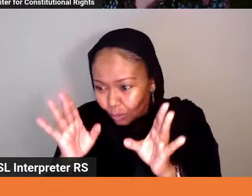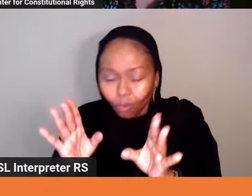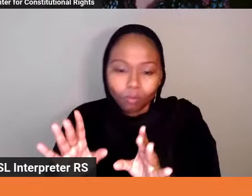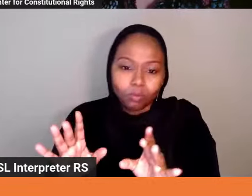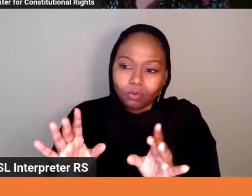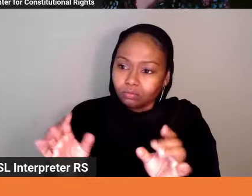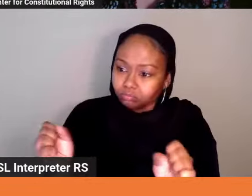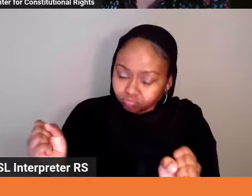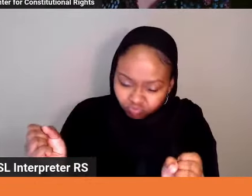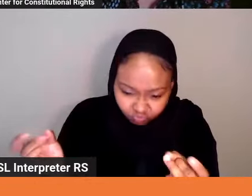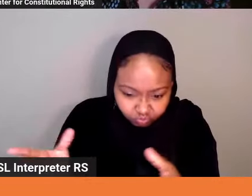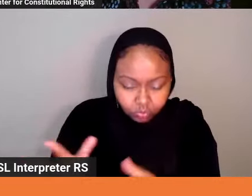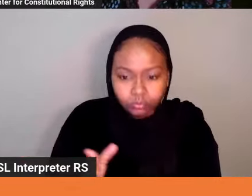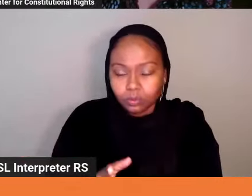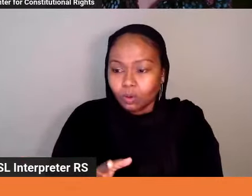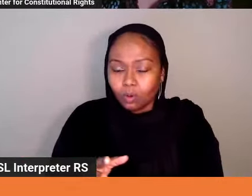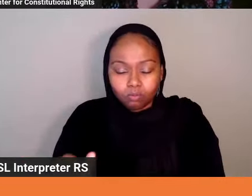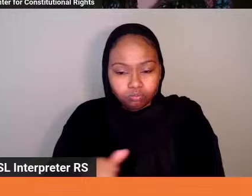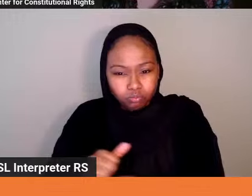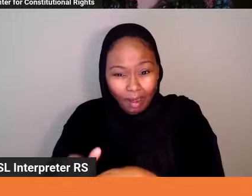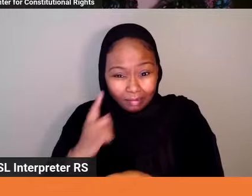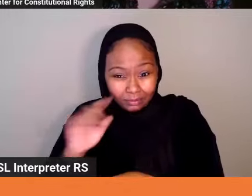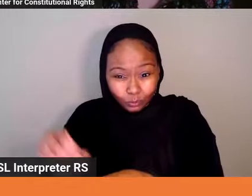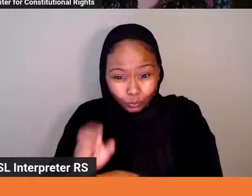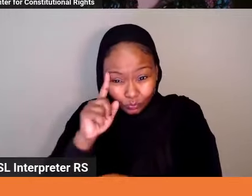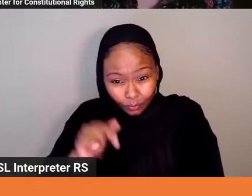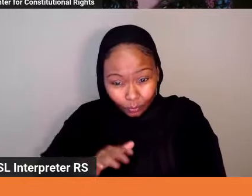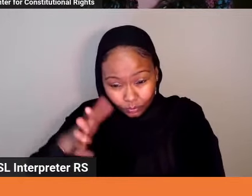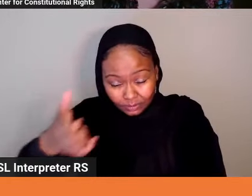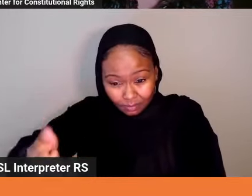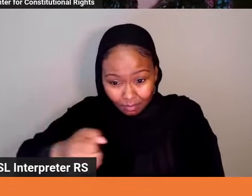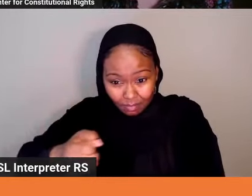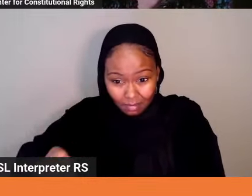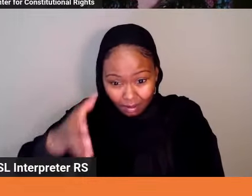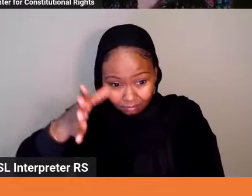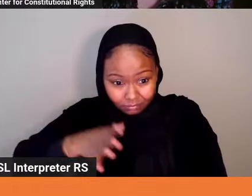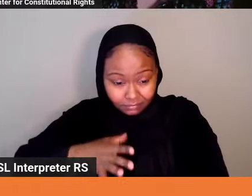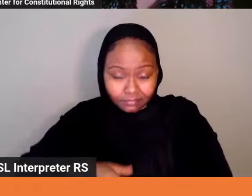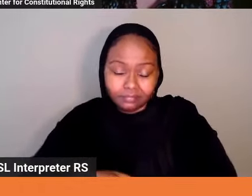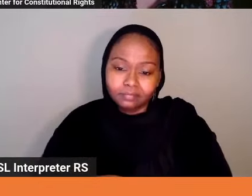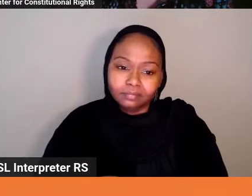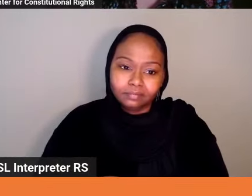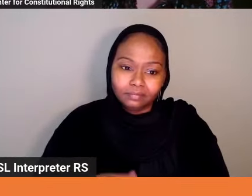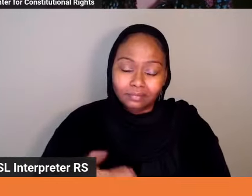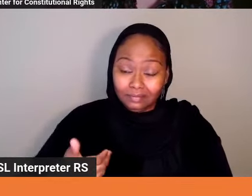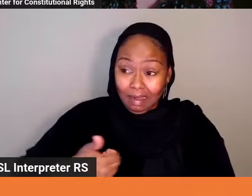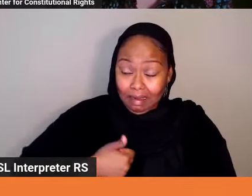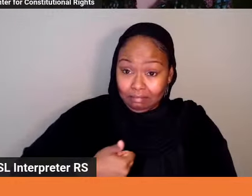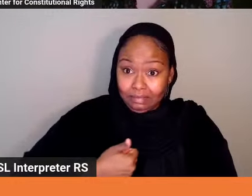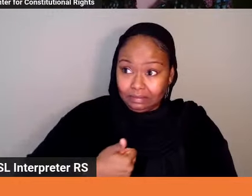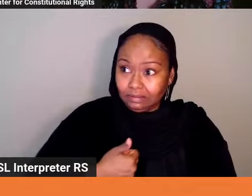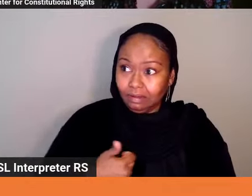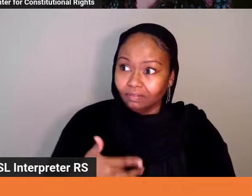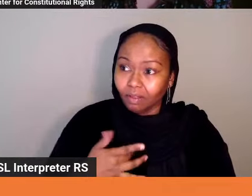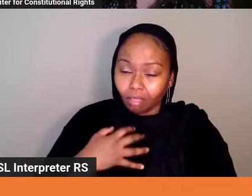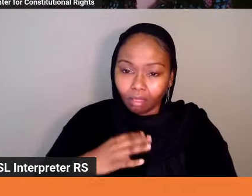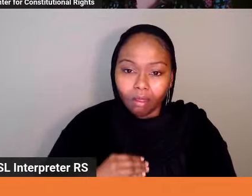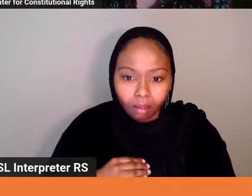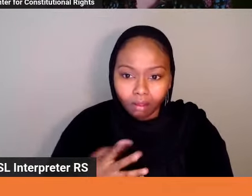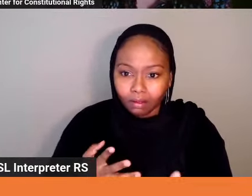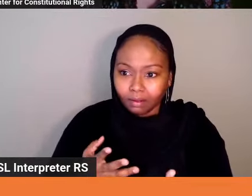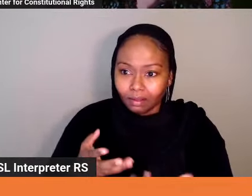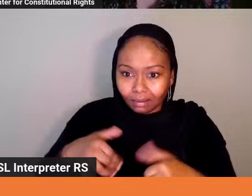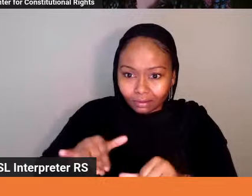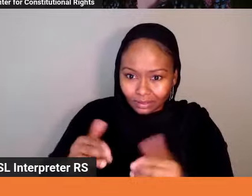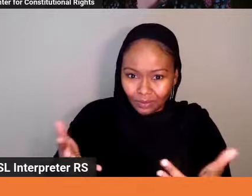around the world. On one hand, I'm devastated that we're here. Devastated that there is an unfolding genocide